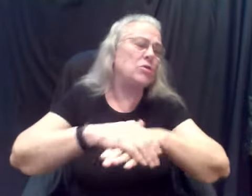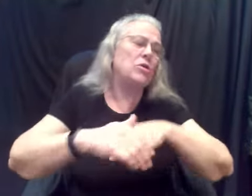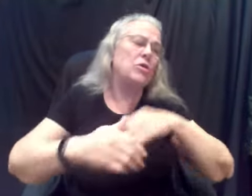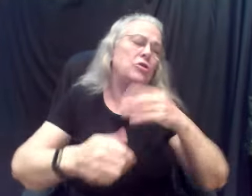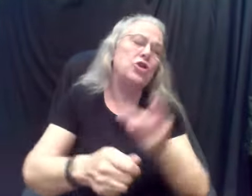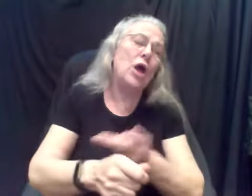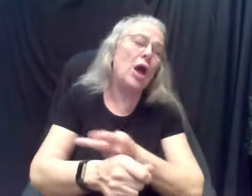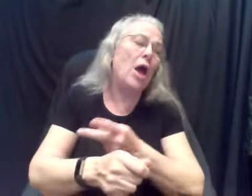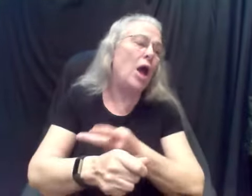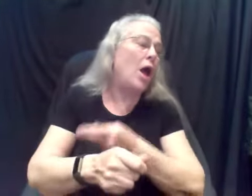Gentle